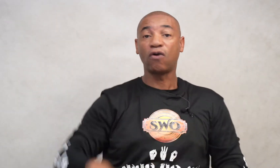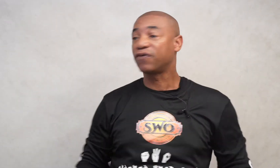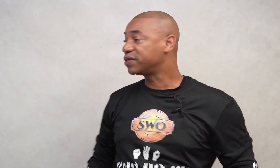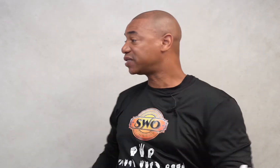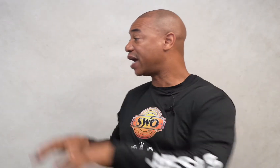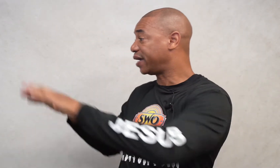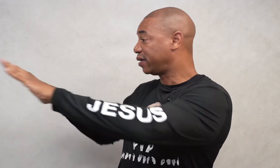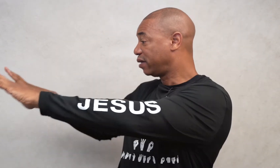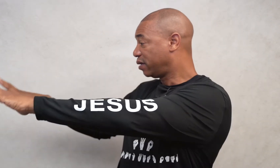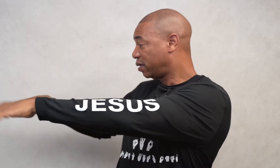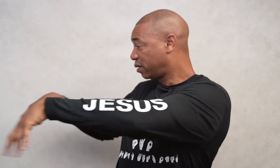or from the side.